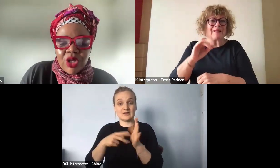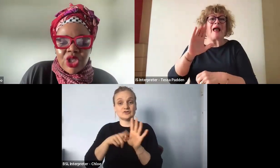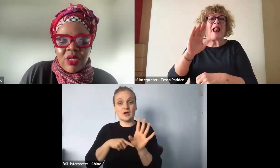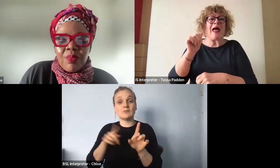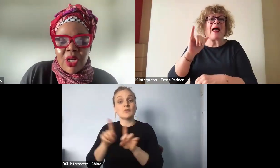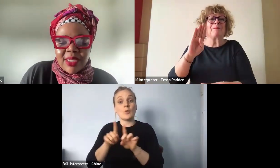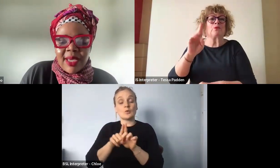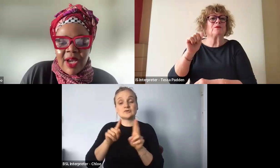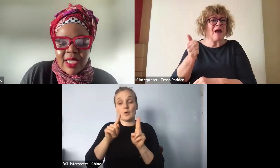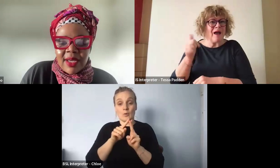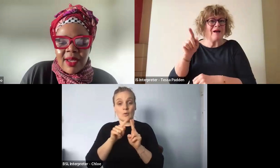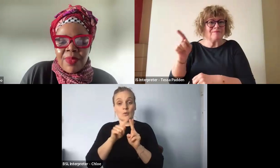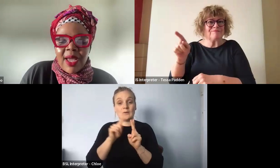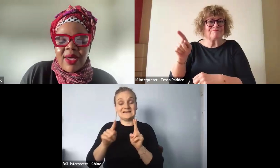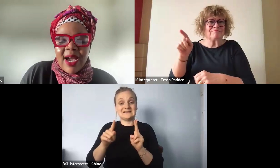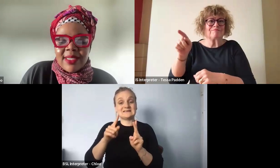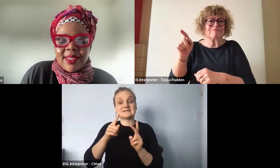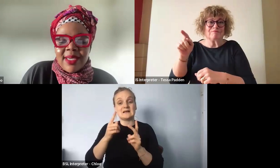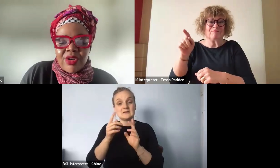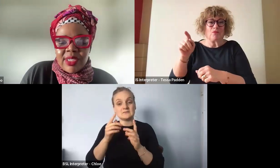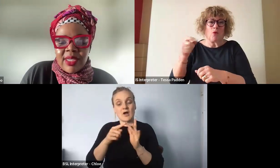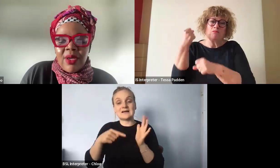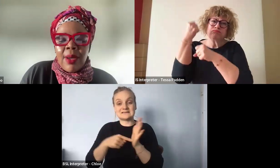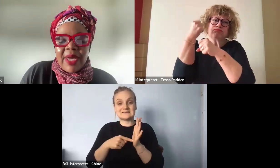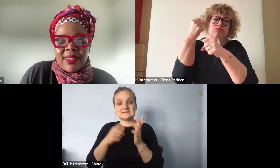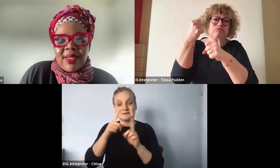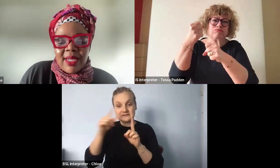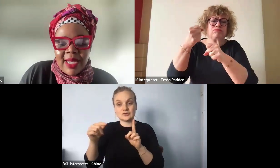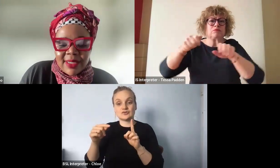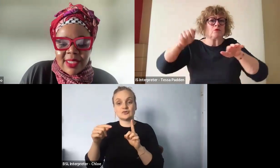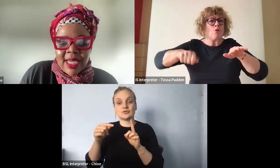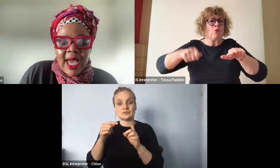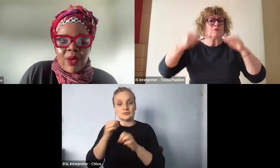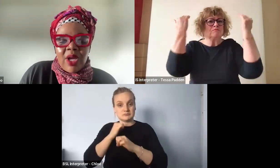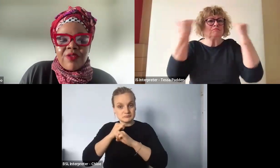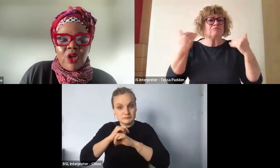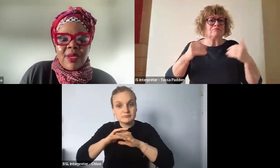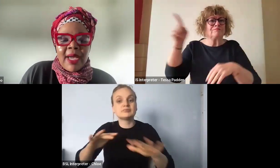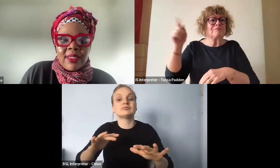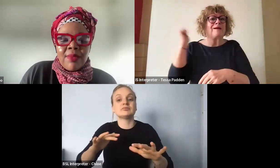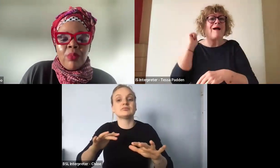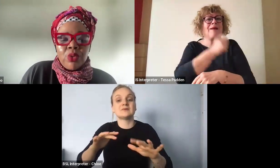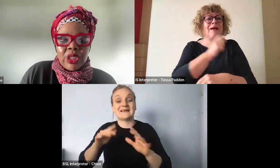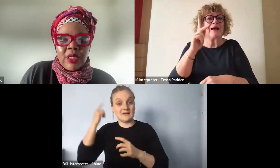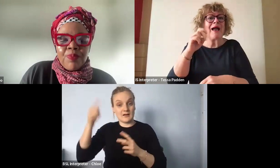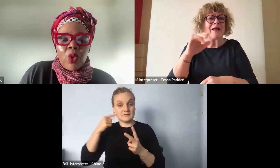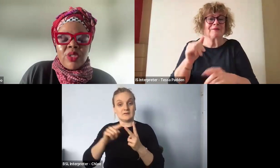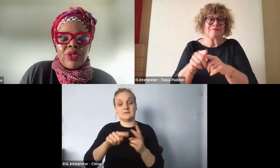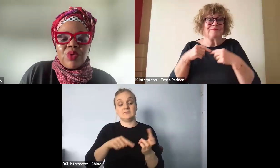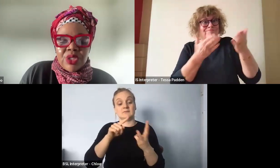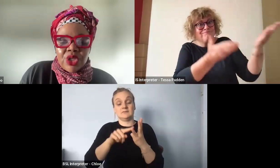a technology policy advisor at the ICRC based in London. And we have Dr. Matt